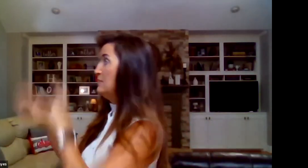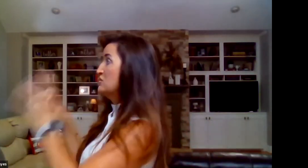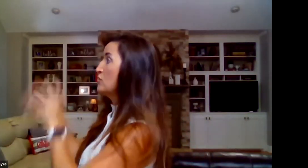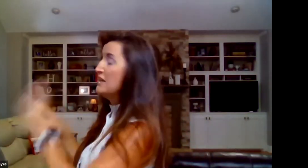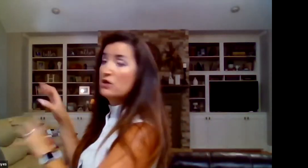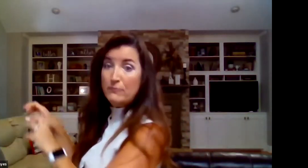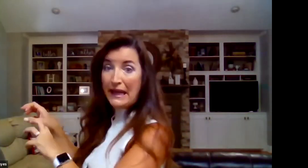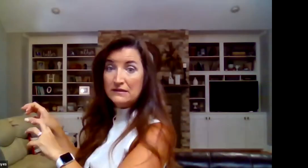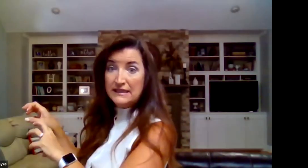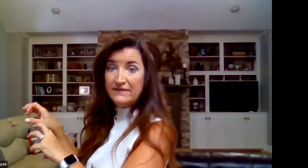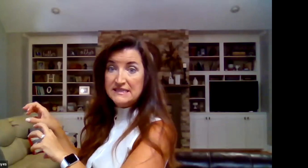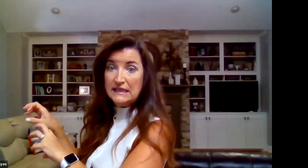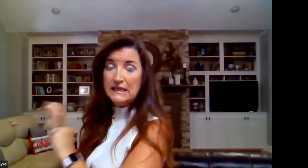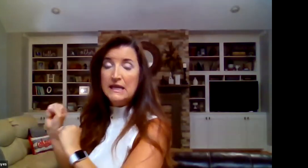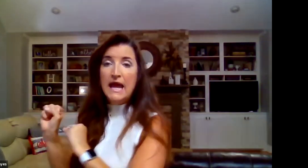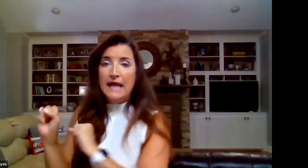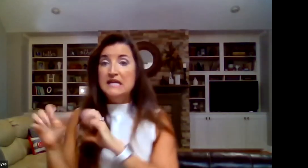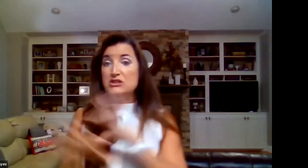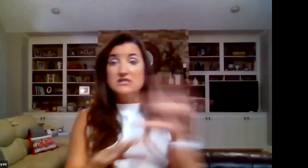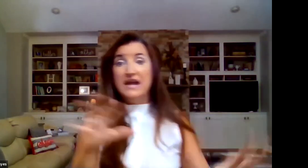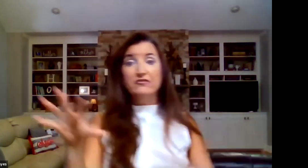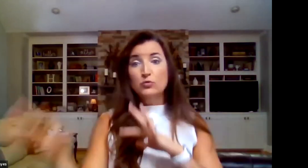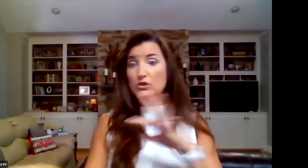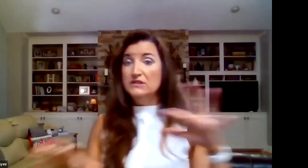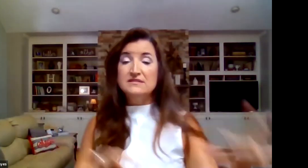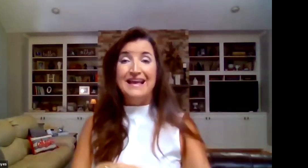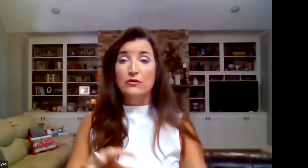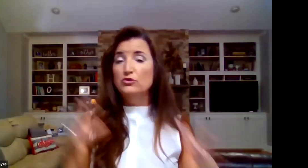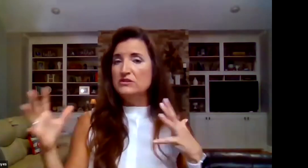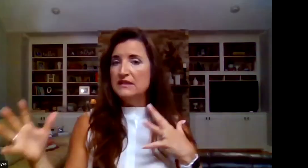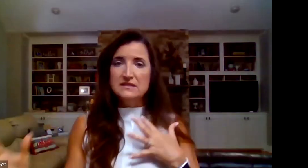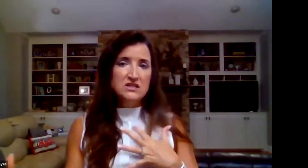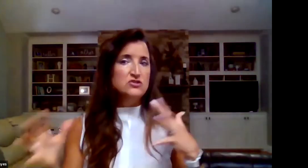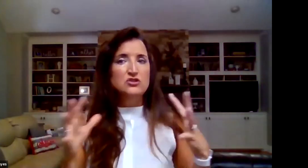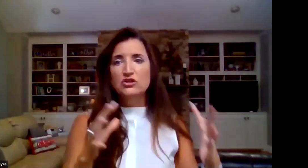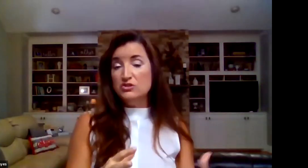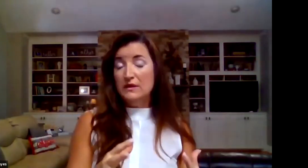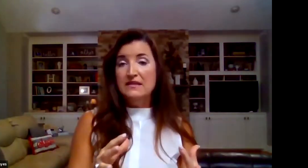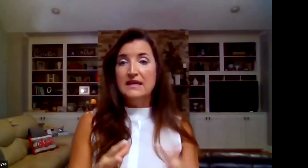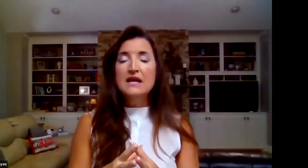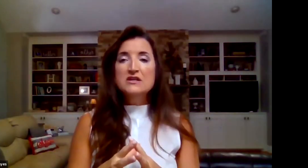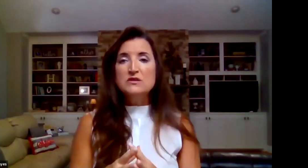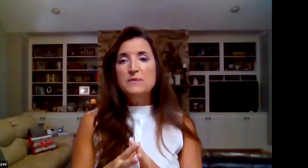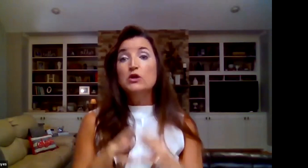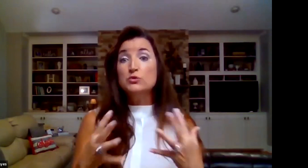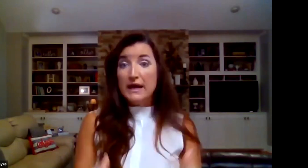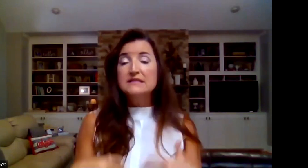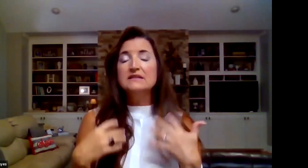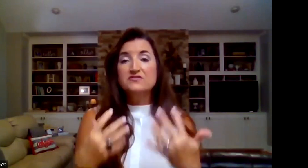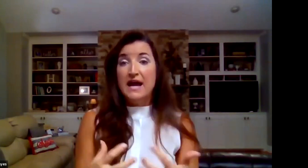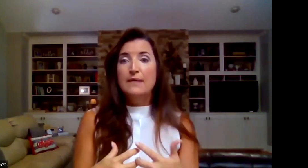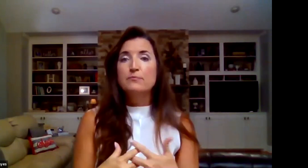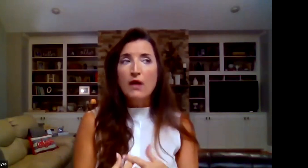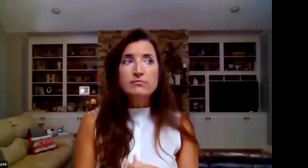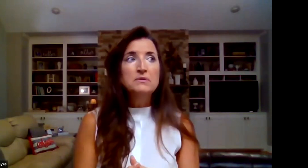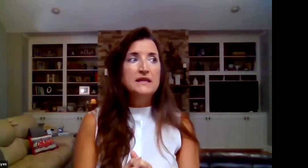the den and he would scratch on the paneling in the den. And he just never would settle. You couldn't get his attention. You couldn't do anything. So I spent a great